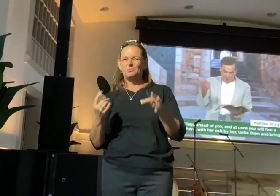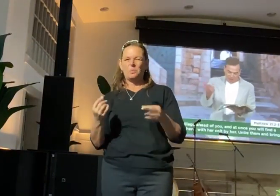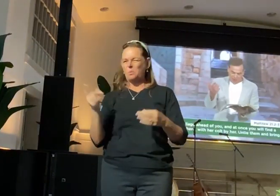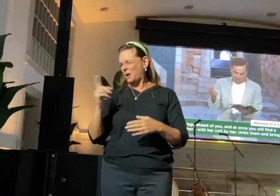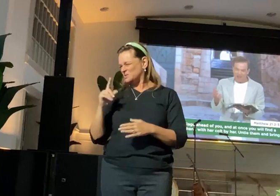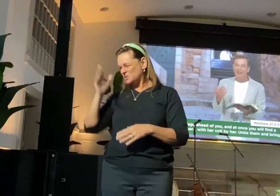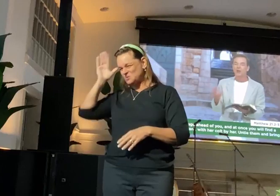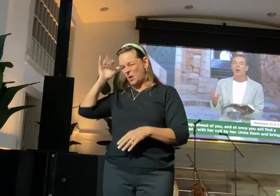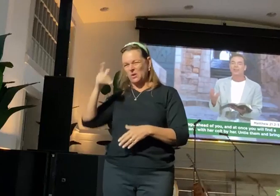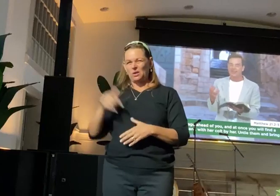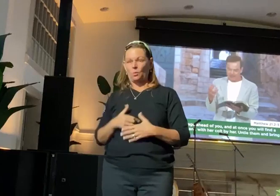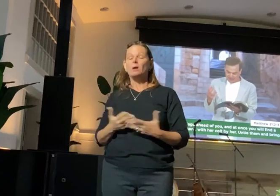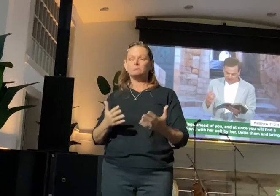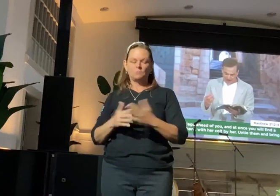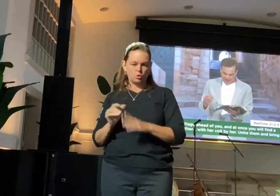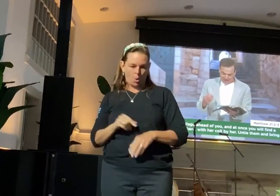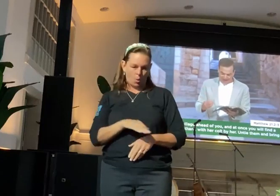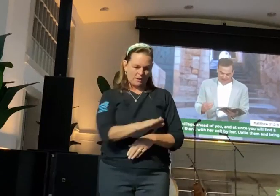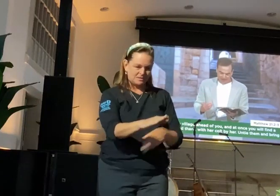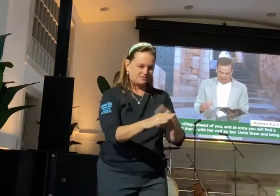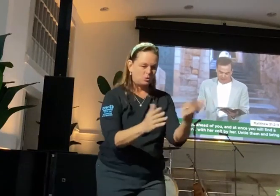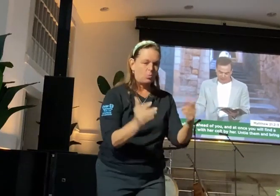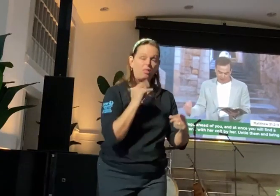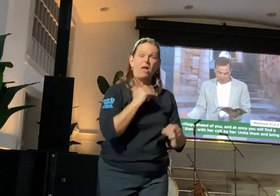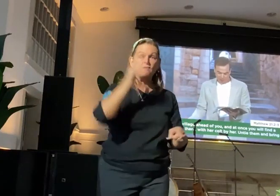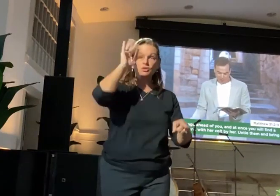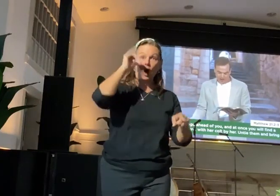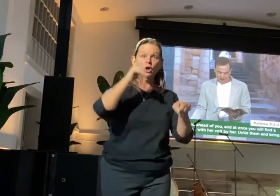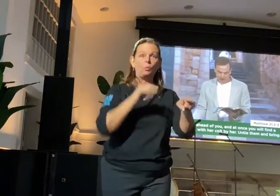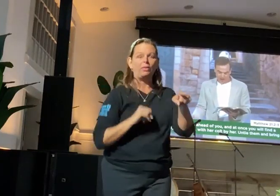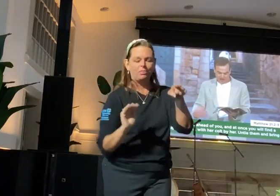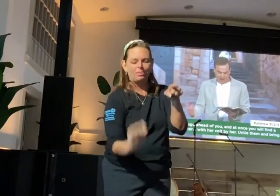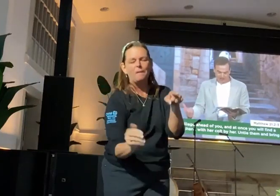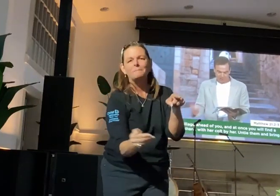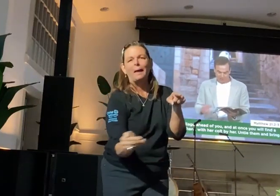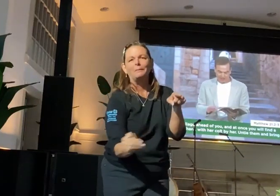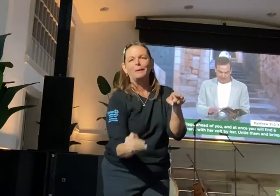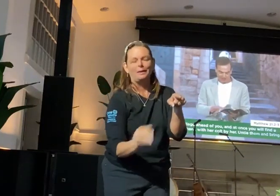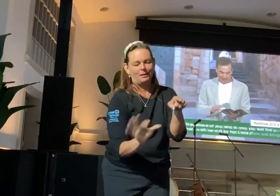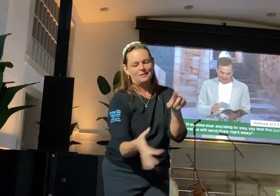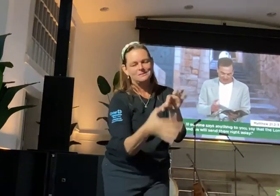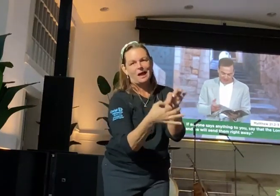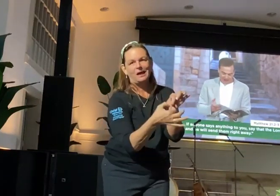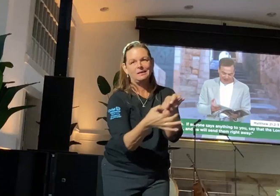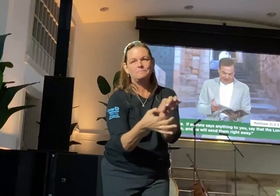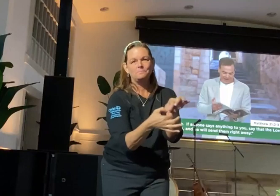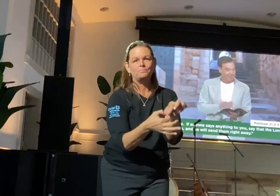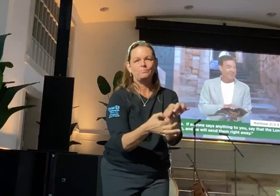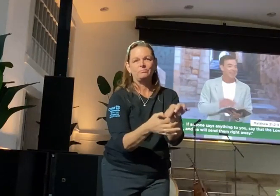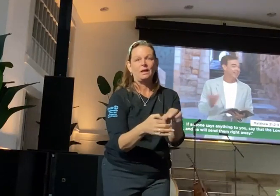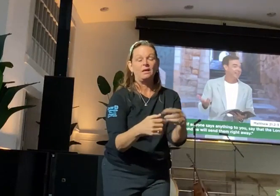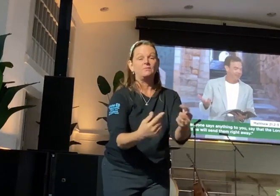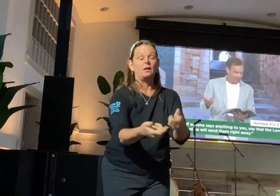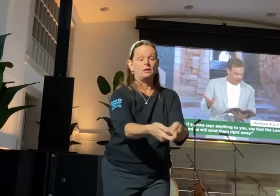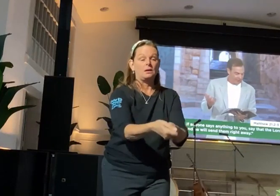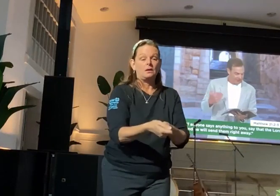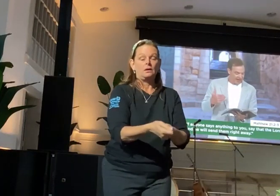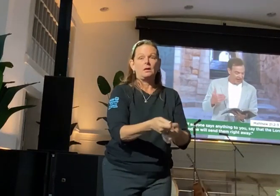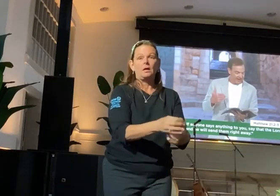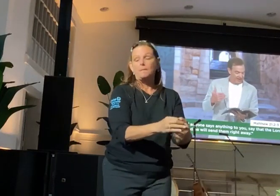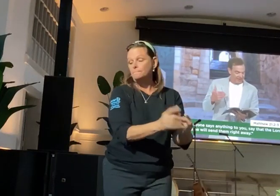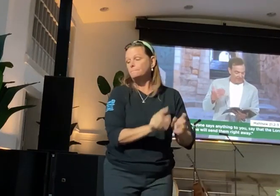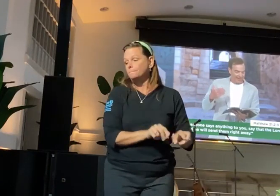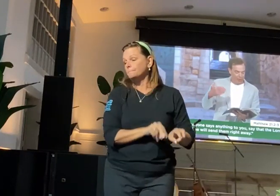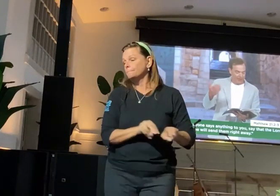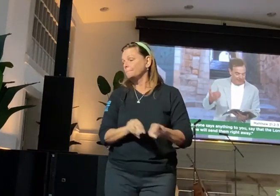of you, and at once you will find a donkey that is tied there with her colt by her. Untie them and bring them to me. And if anybody says anything to